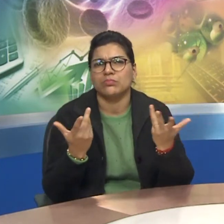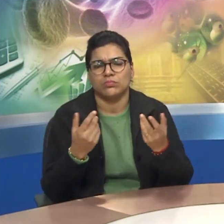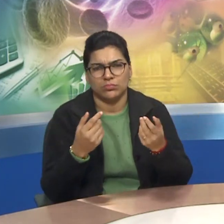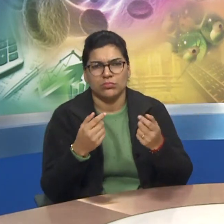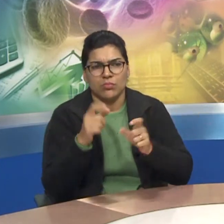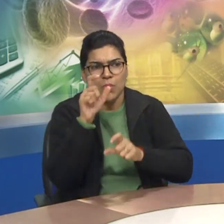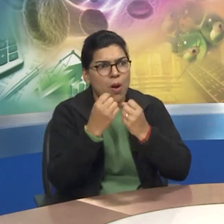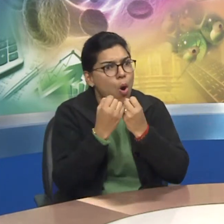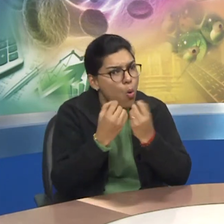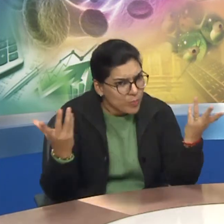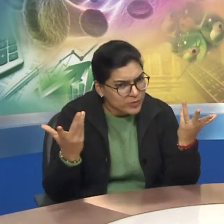innumerable,